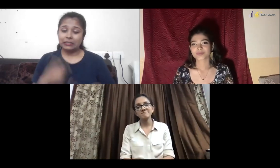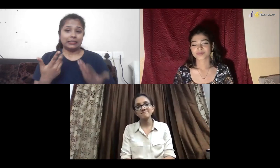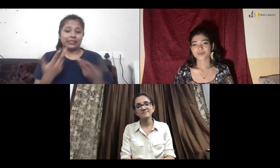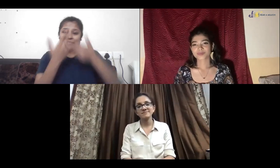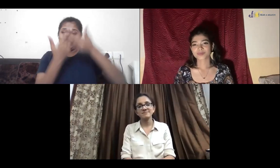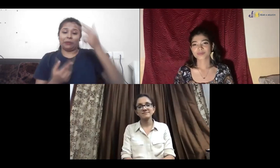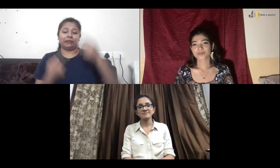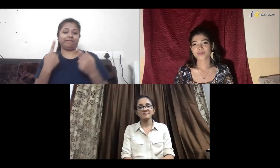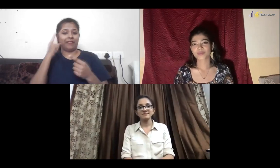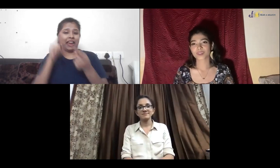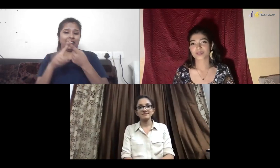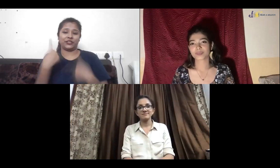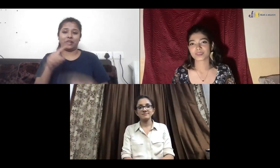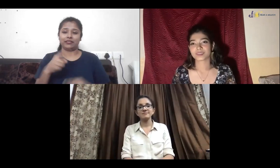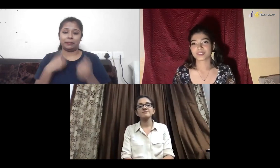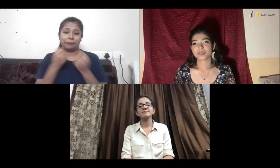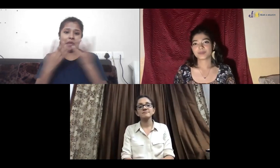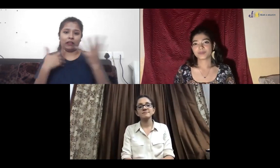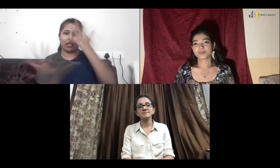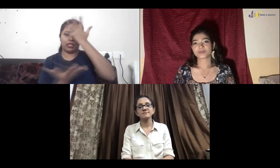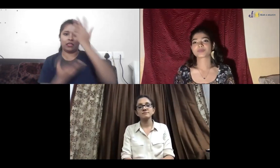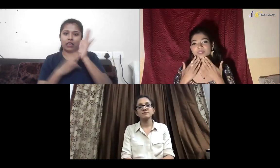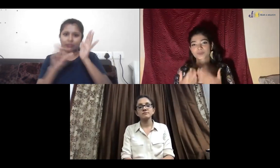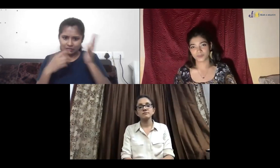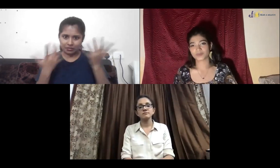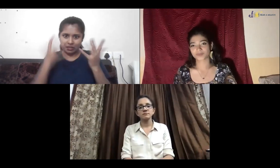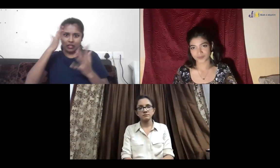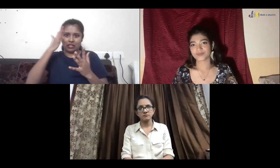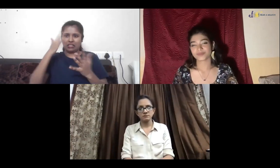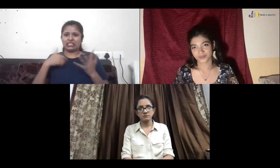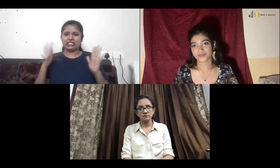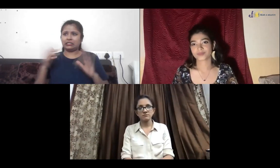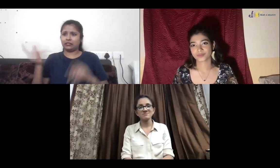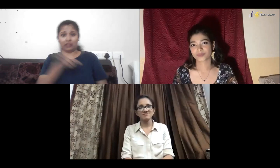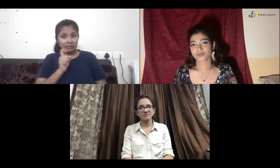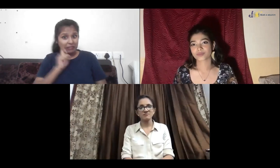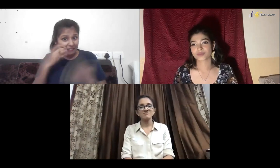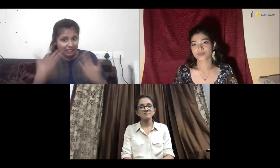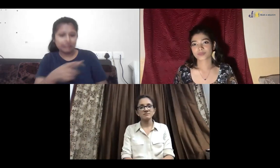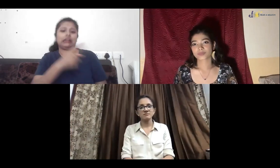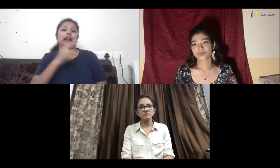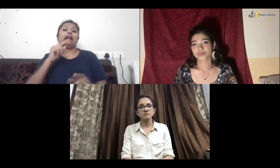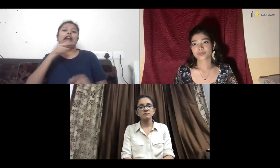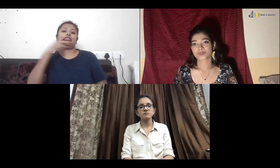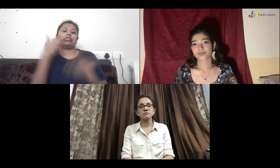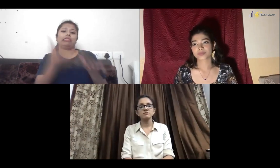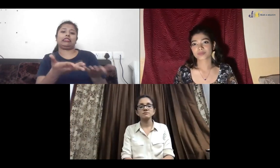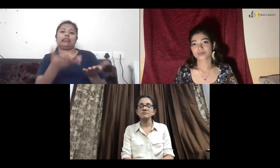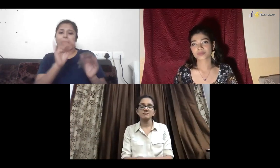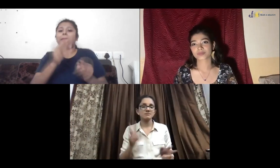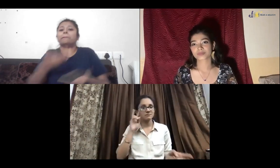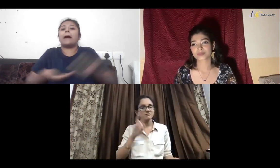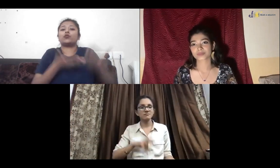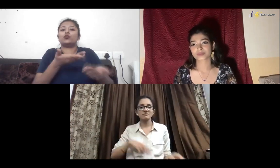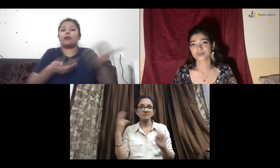Right. That's true. Yeah, I totally agree with everyone. So no menstruation. That